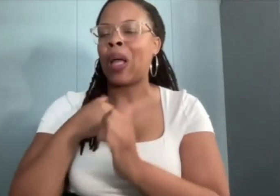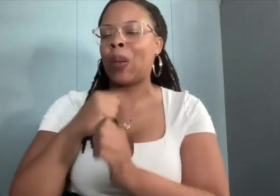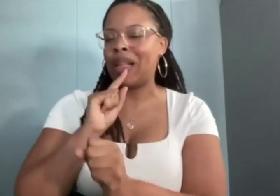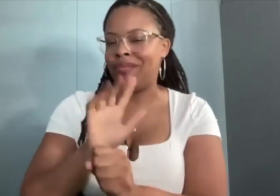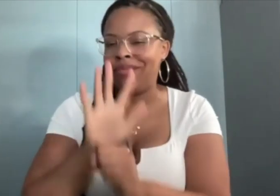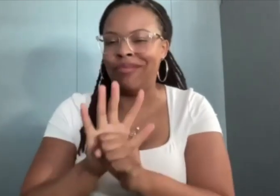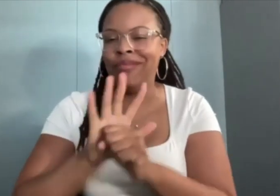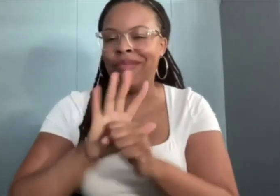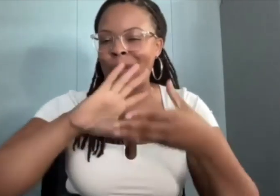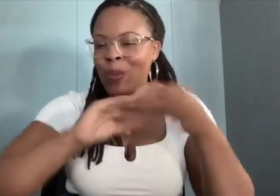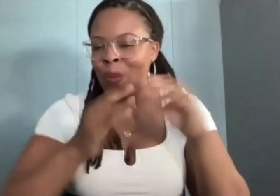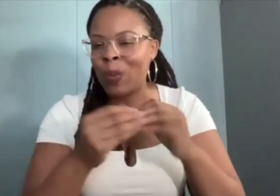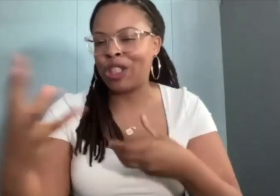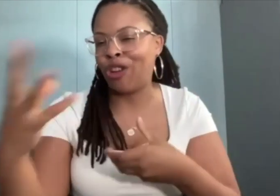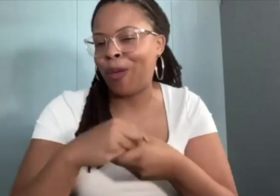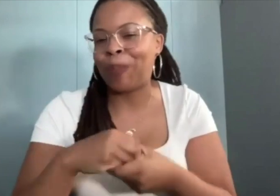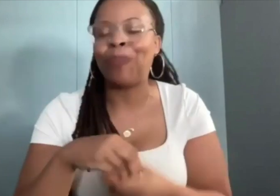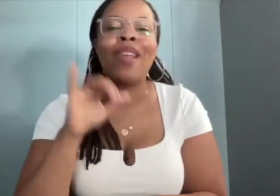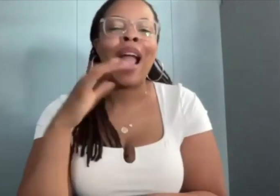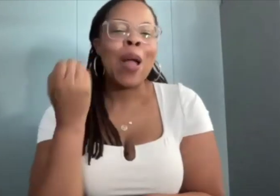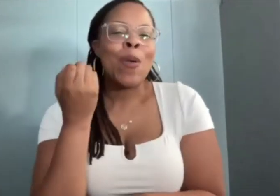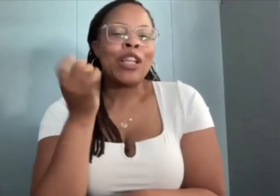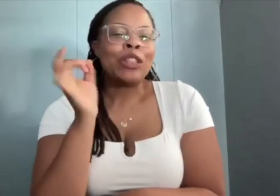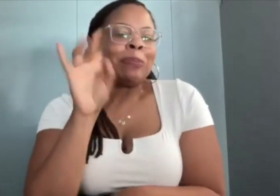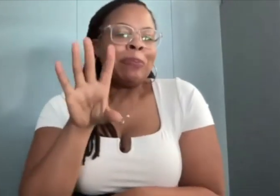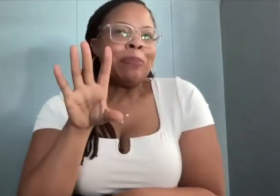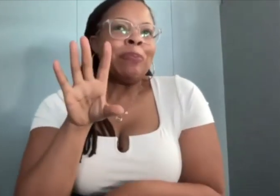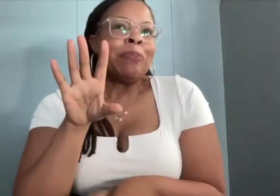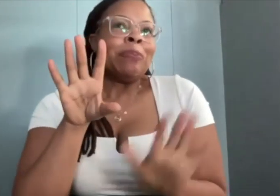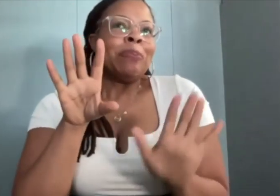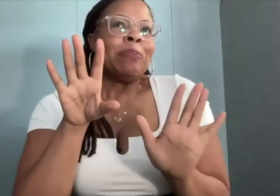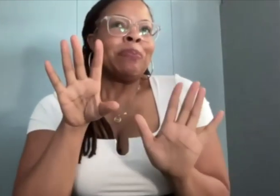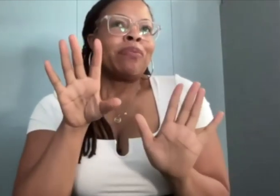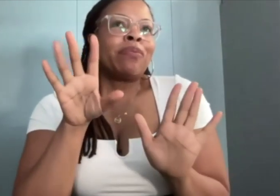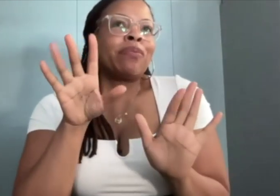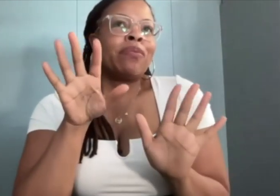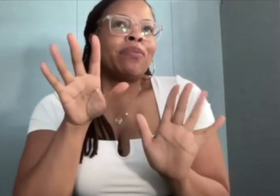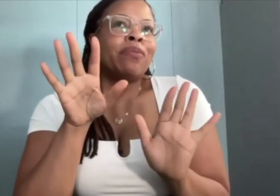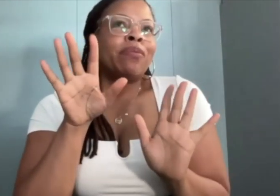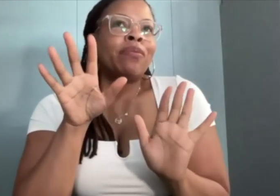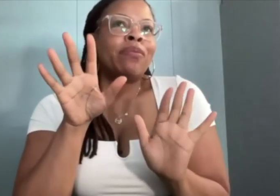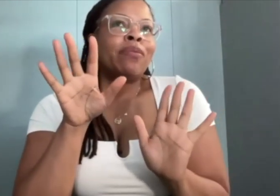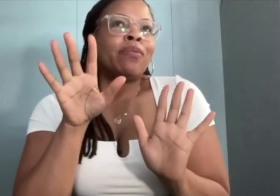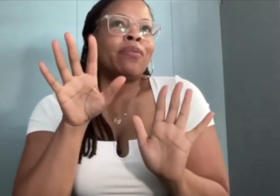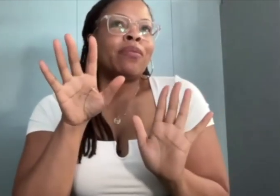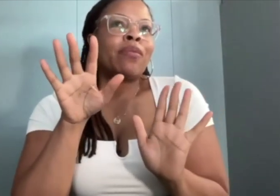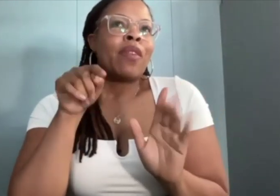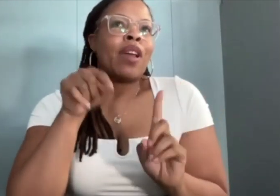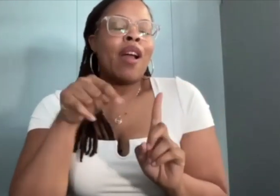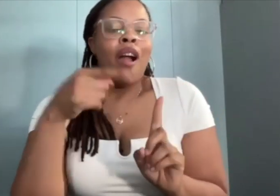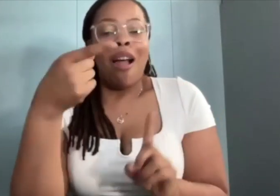avoid really marginalizing our community and making sure that members of the community are